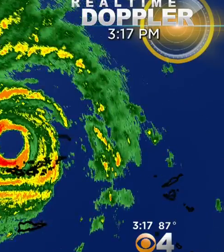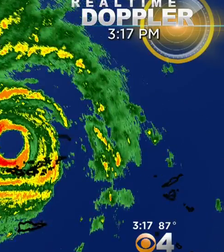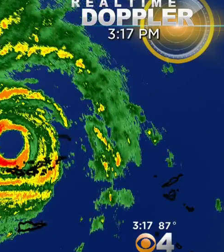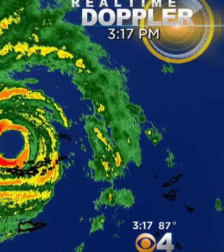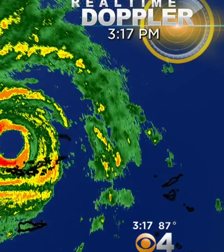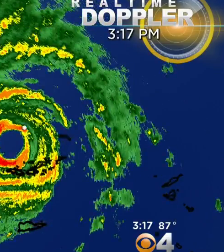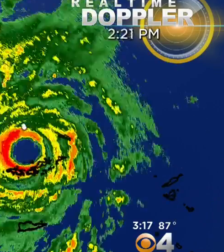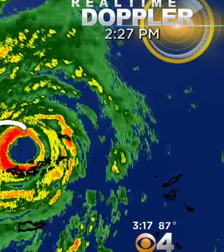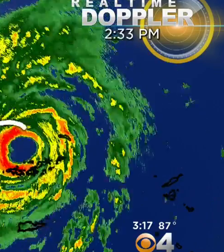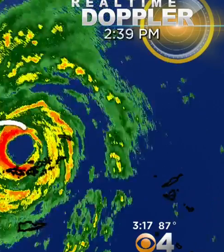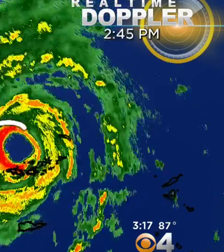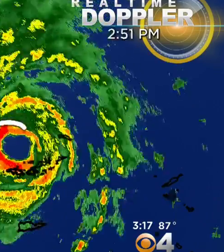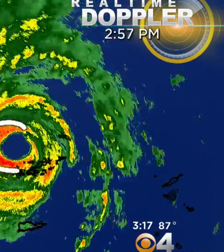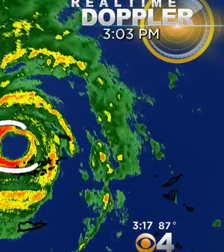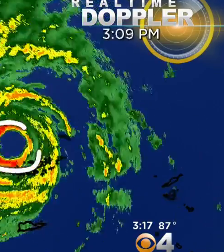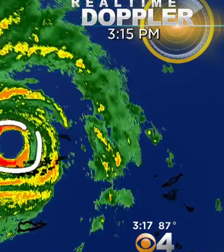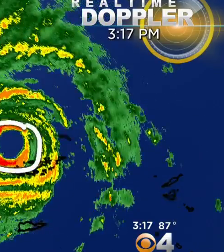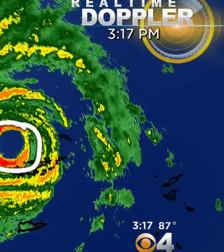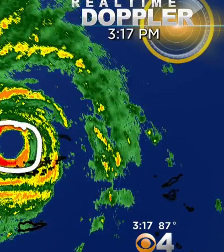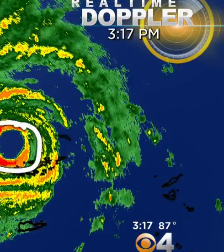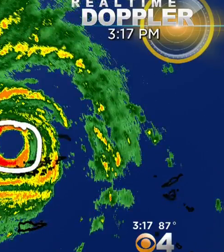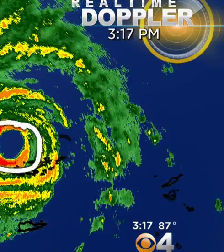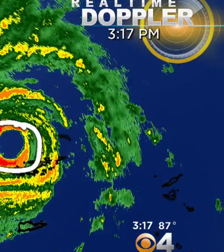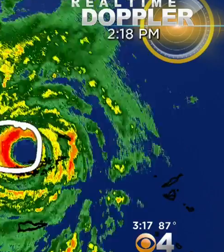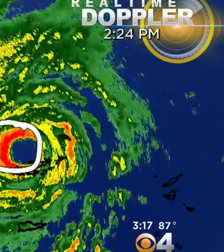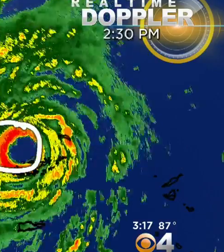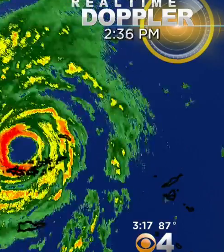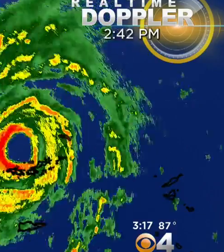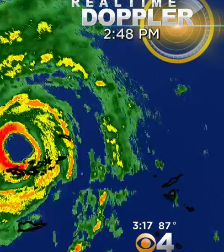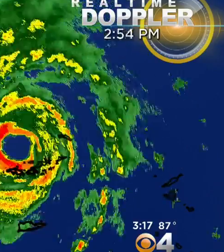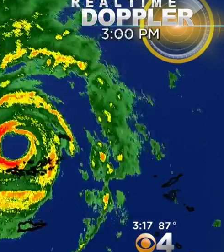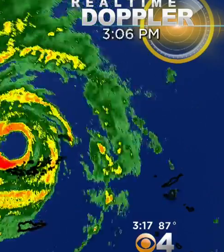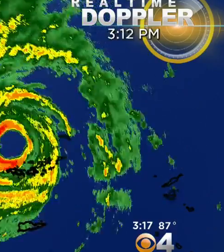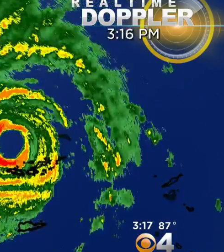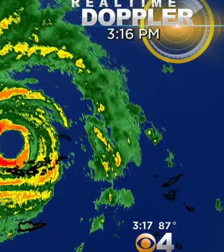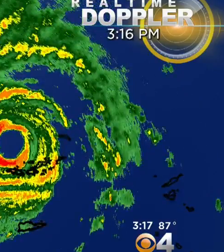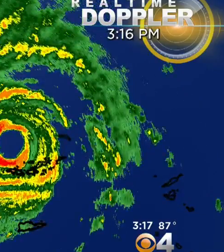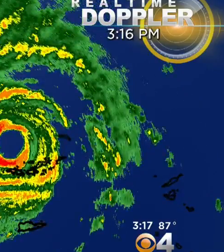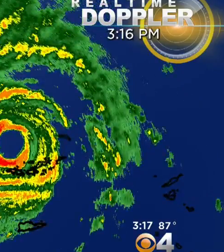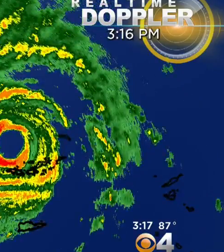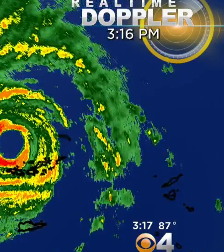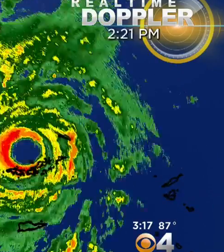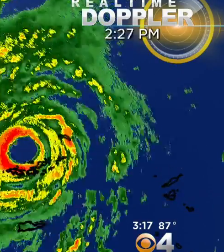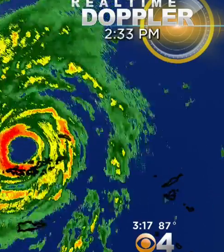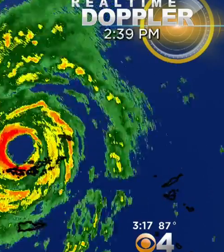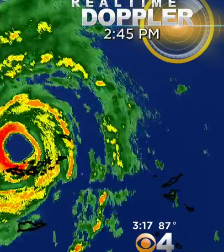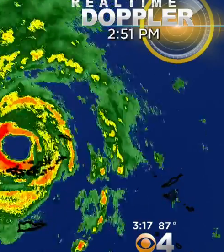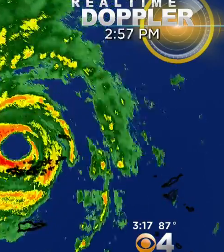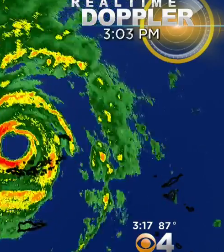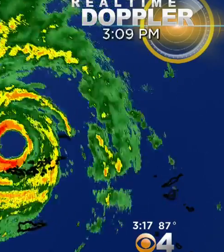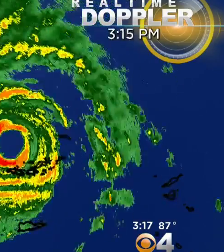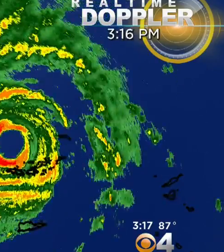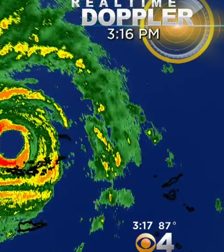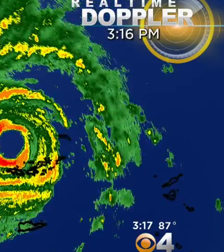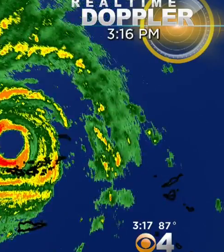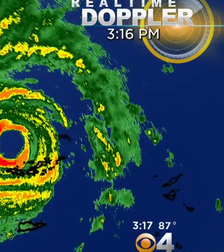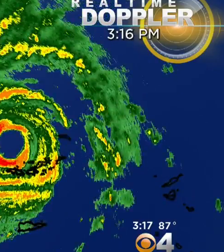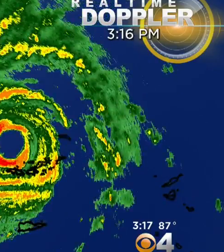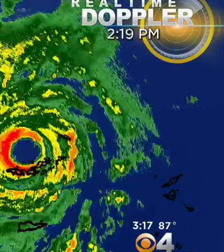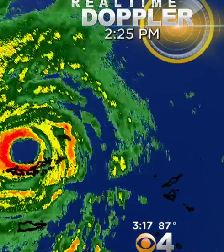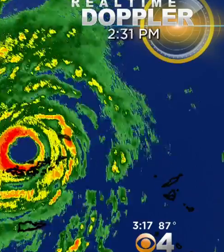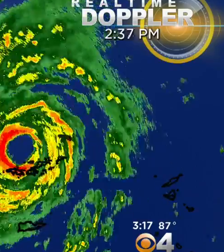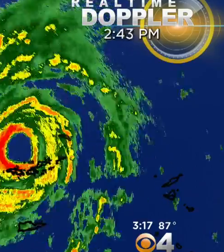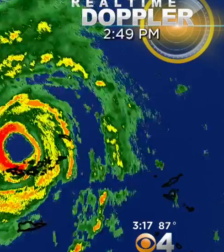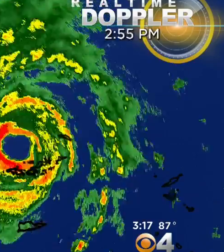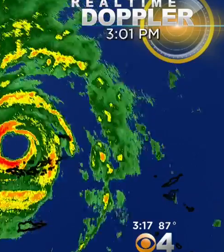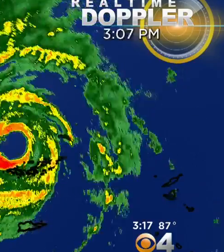hurricane. However, if this part comes over us, it's going to be rather significant, and it could be potentially